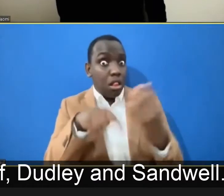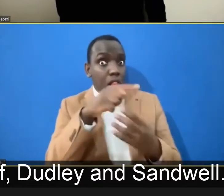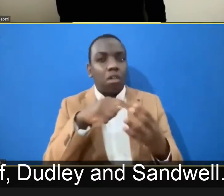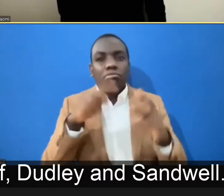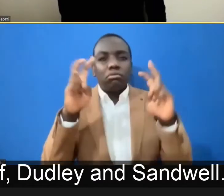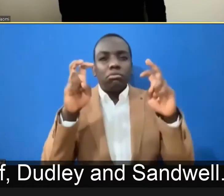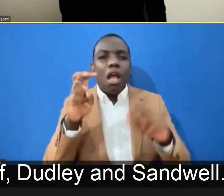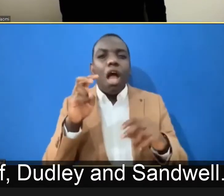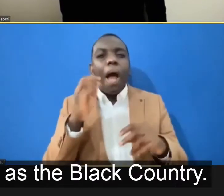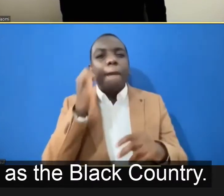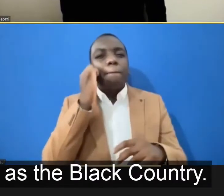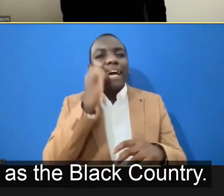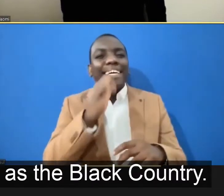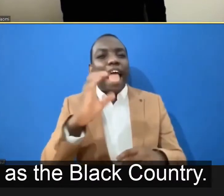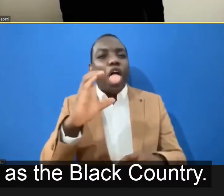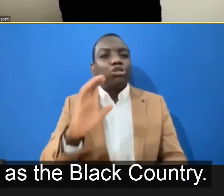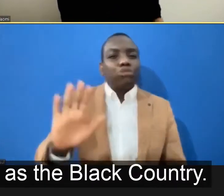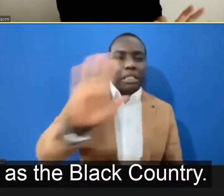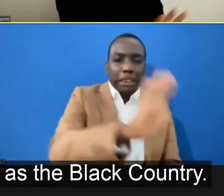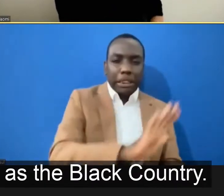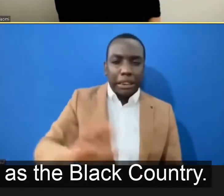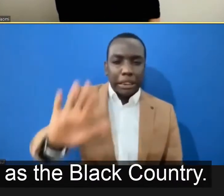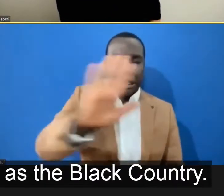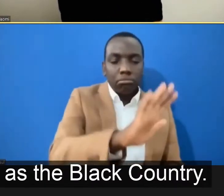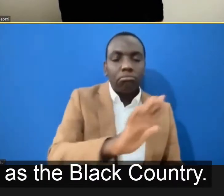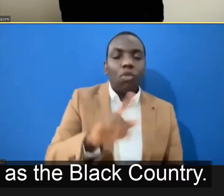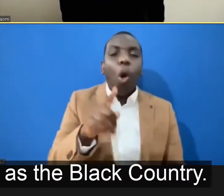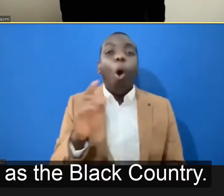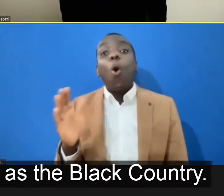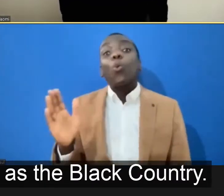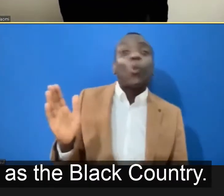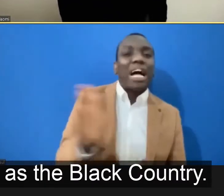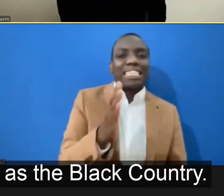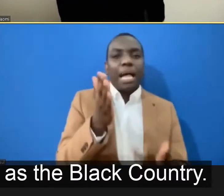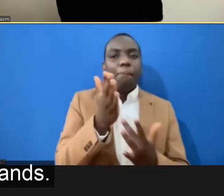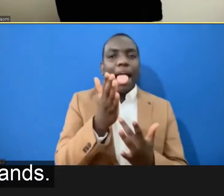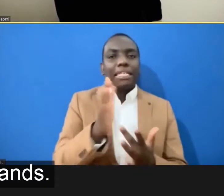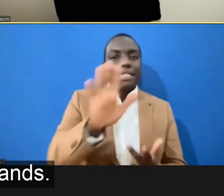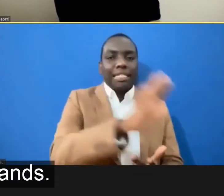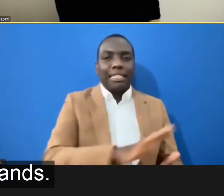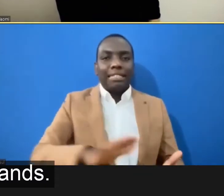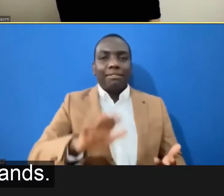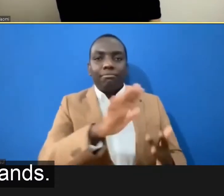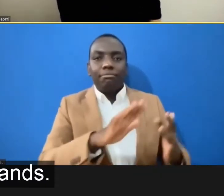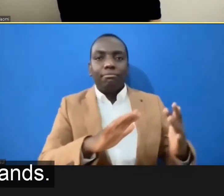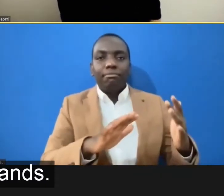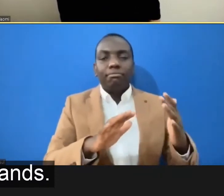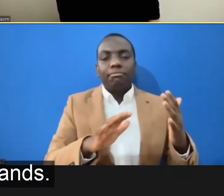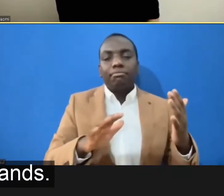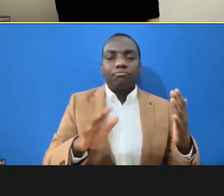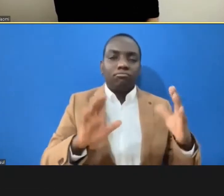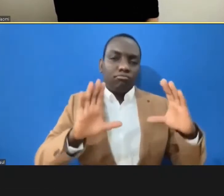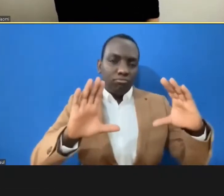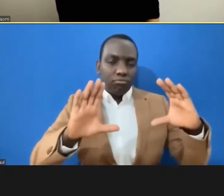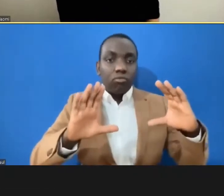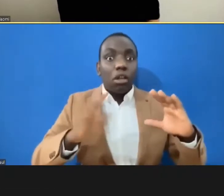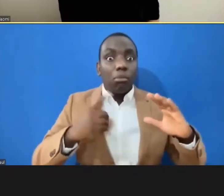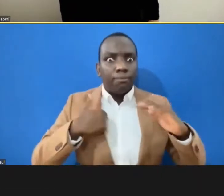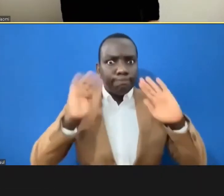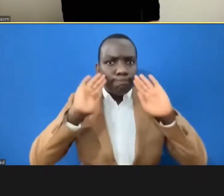and Sandwell. It's my patch, if you like. It's known as the Black Country. It's the West Midlands.